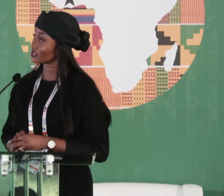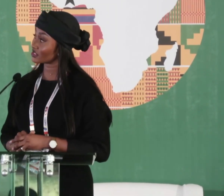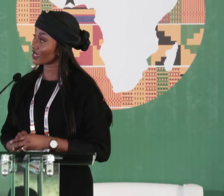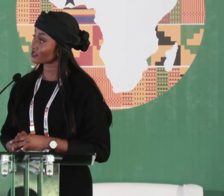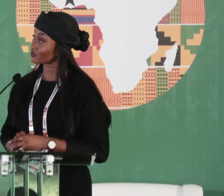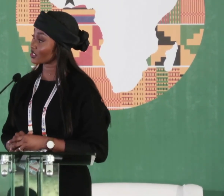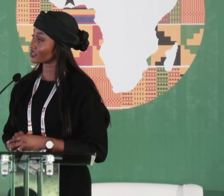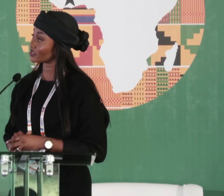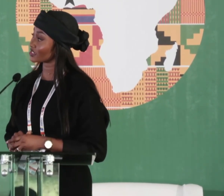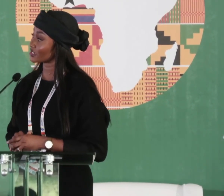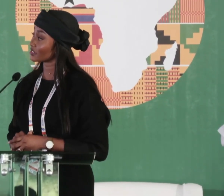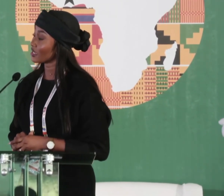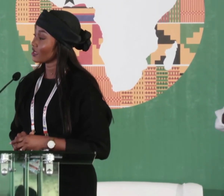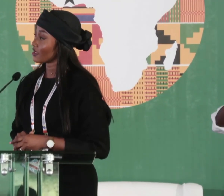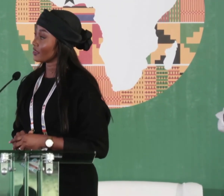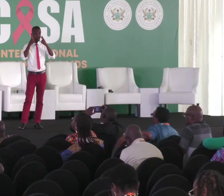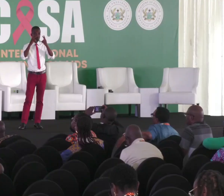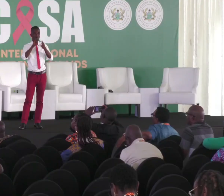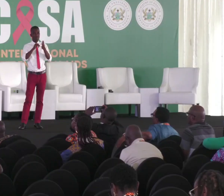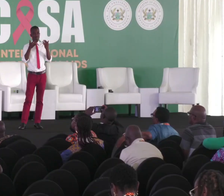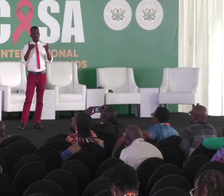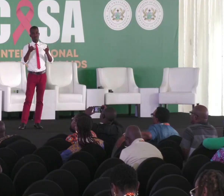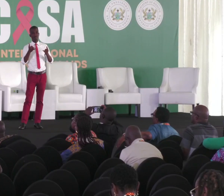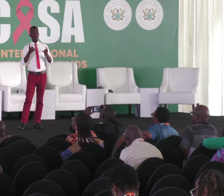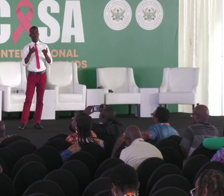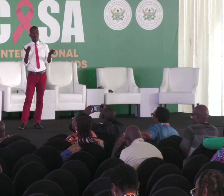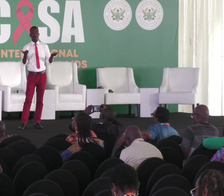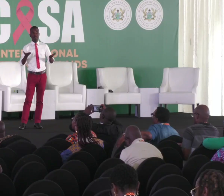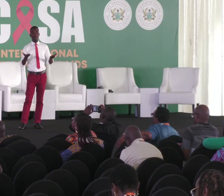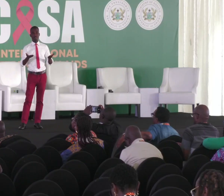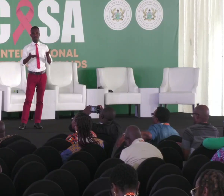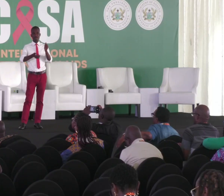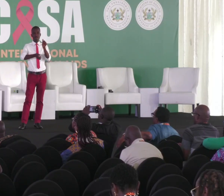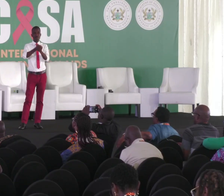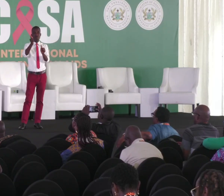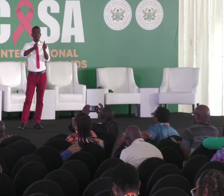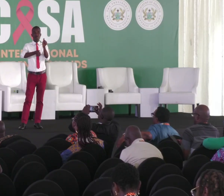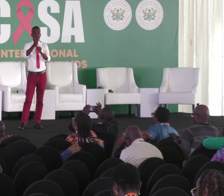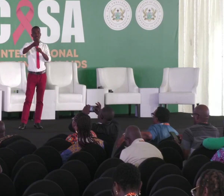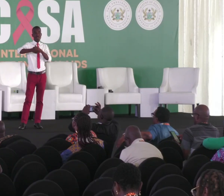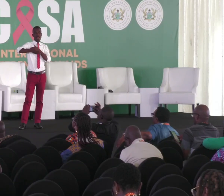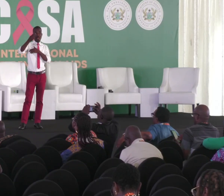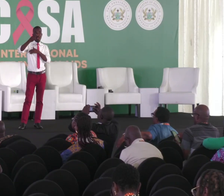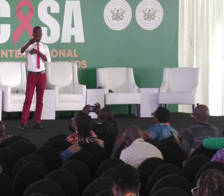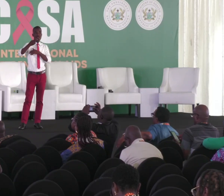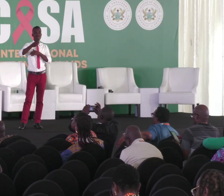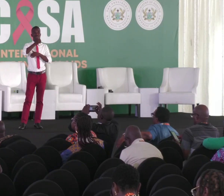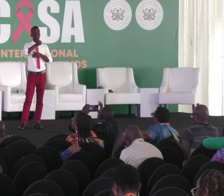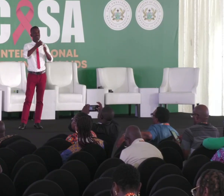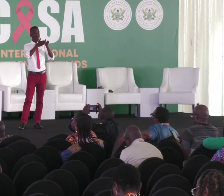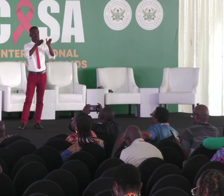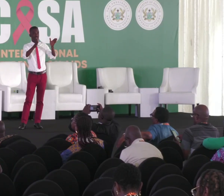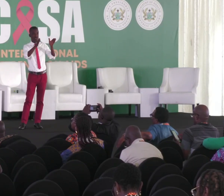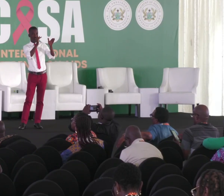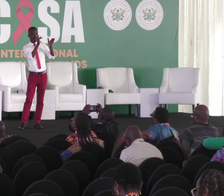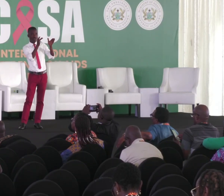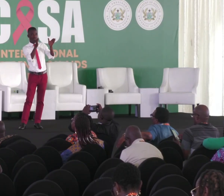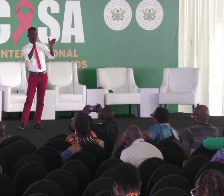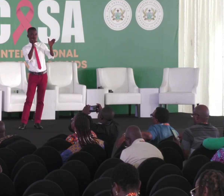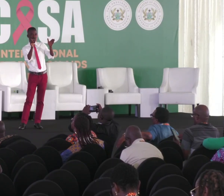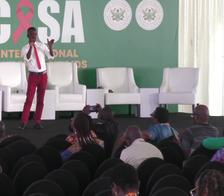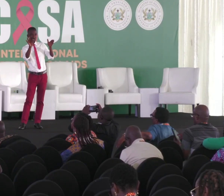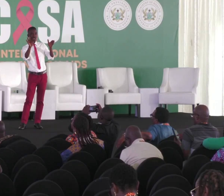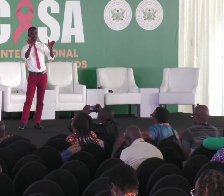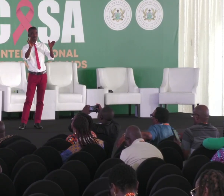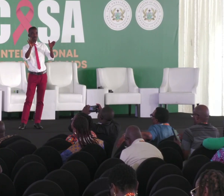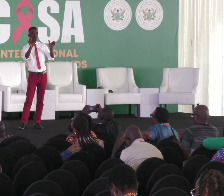and sex, we can see that it's higher among the age band for the females, 25 to 29,